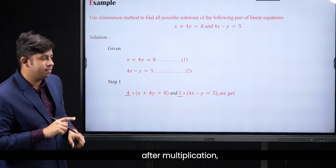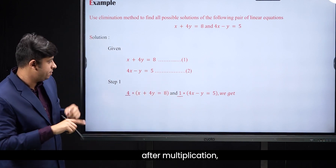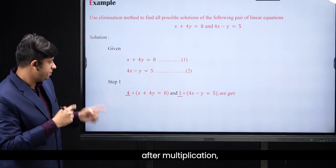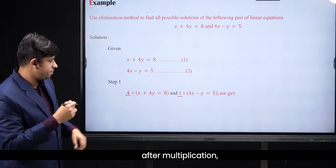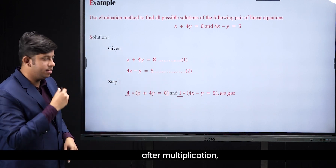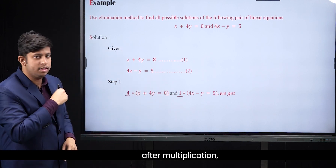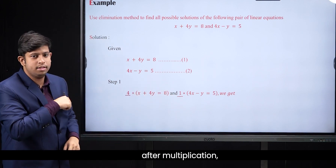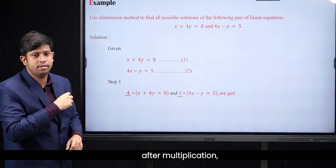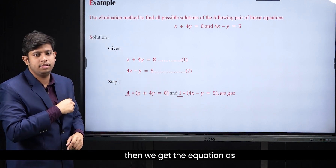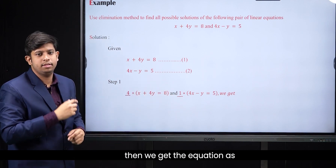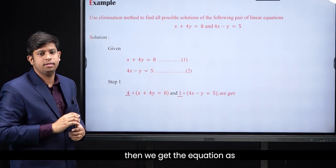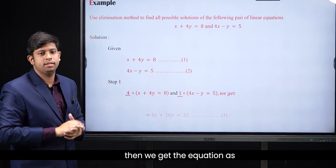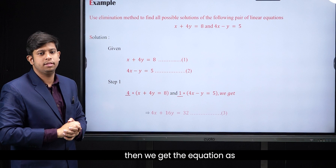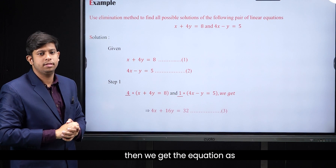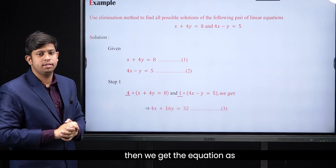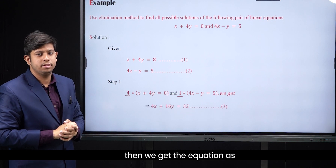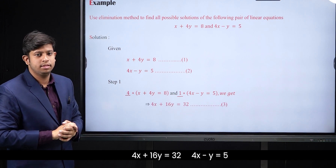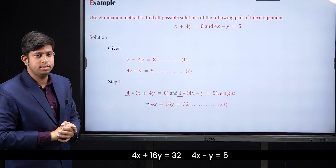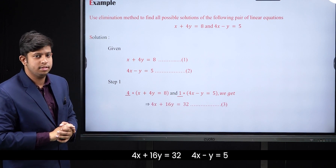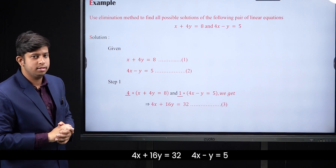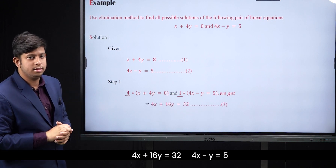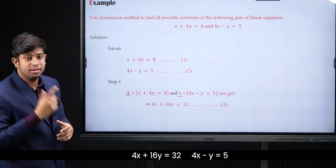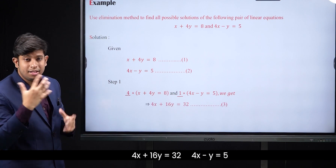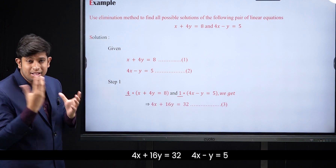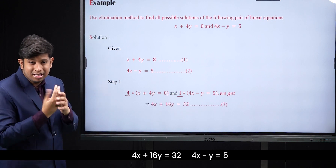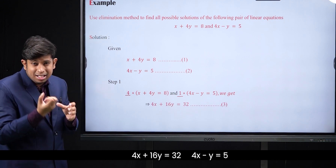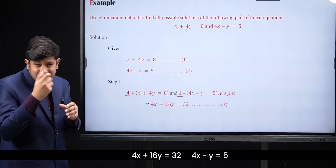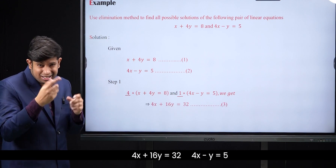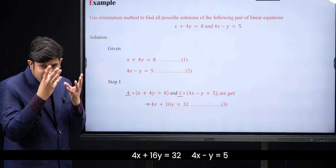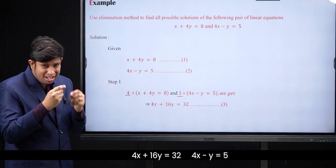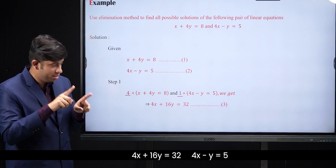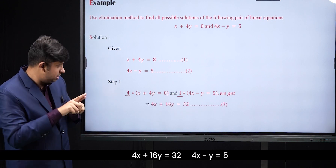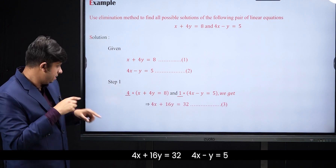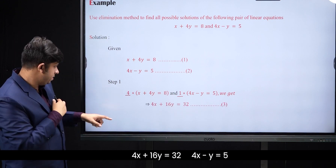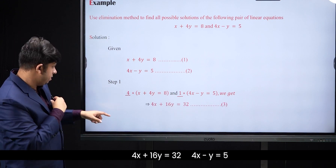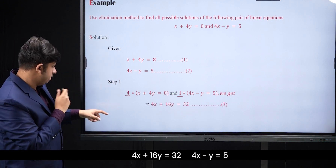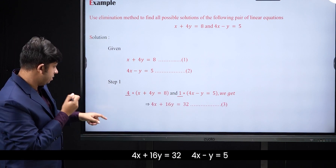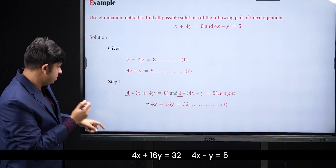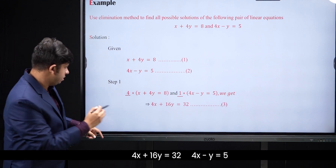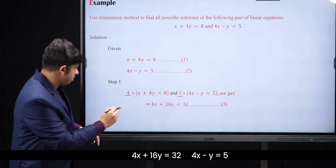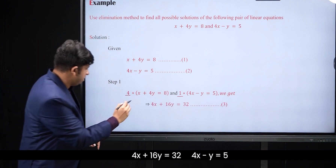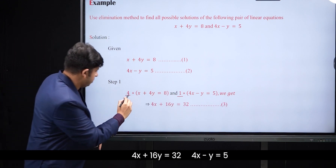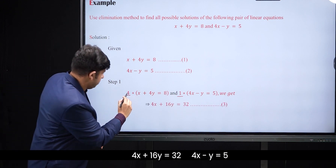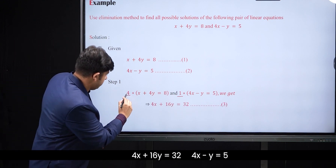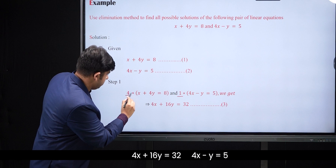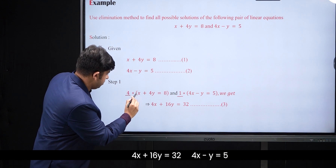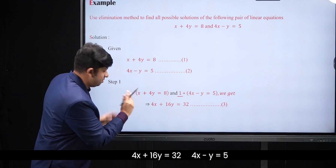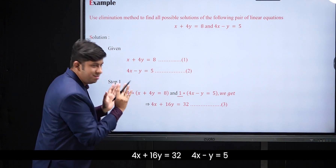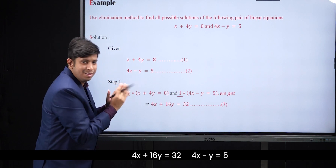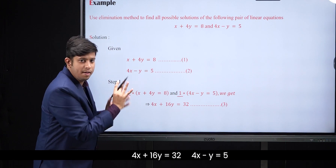After multiplication, then we get the equations as 4x plus 16y equal to 32 and 4x minus y equal